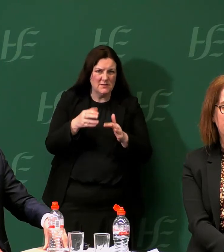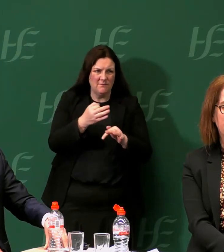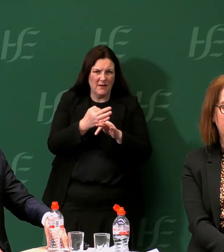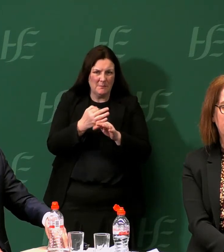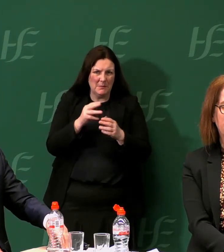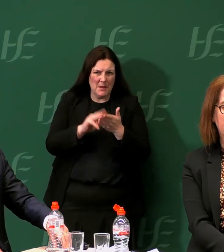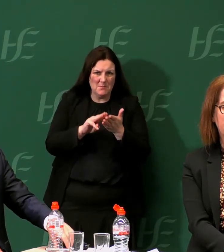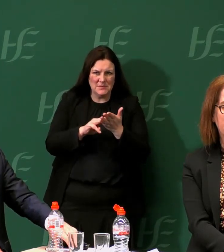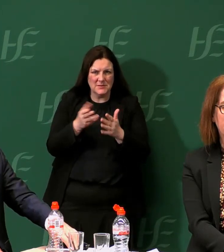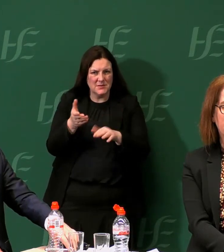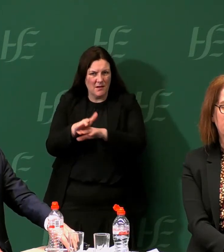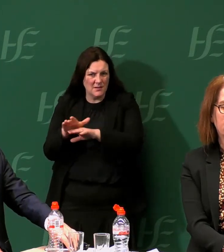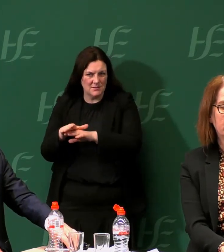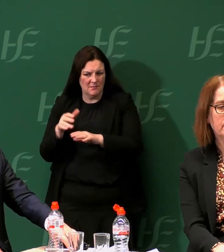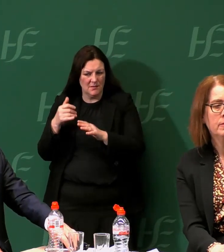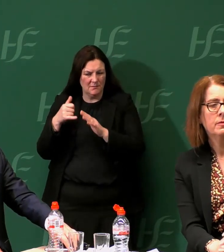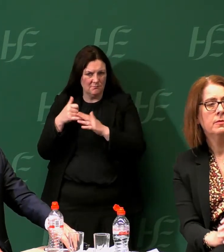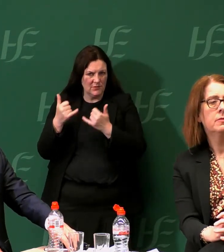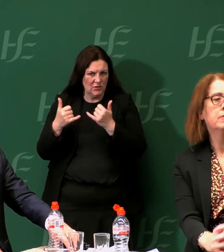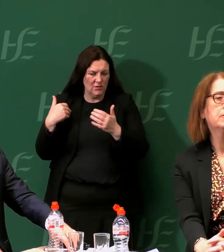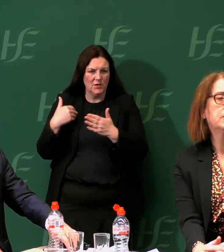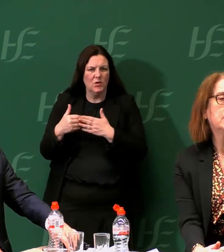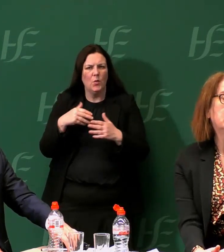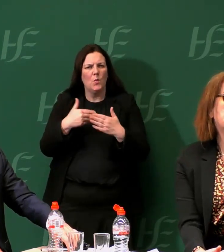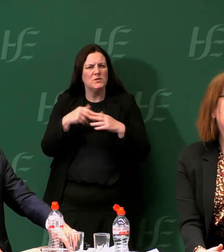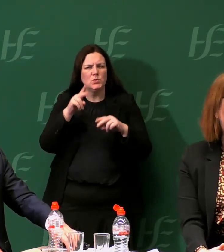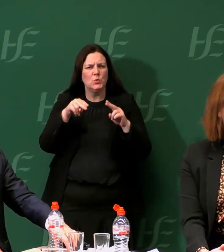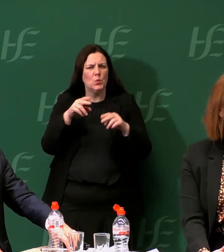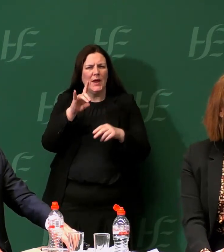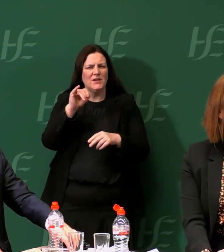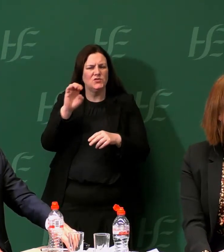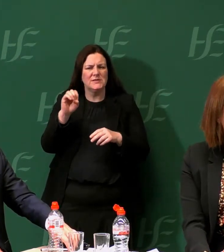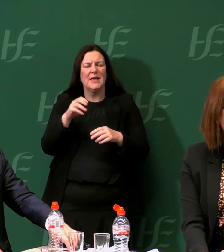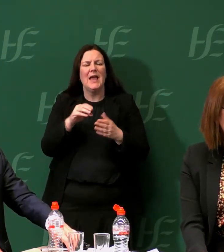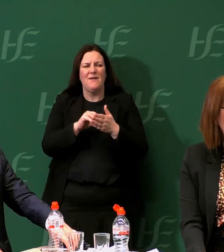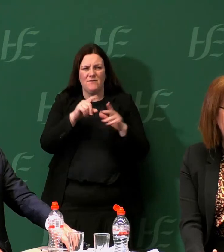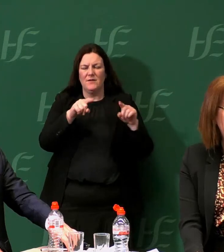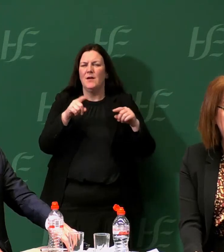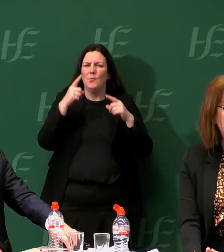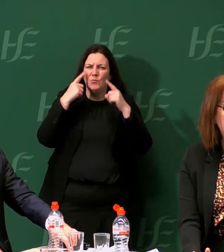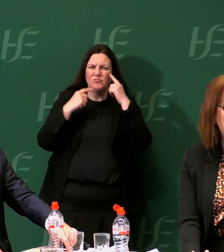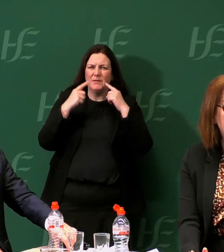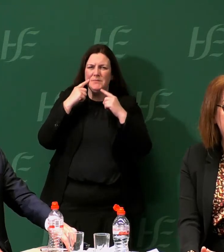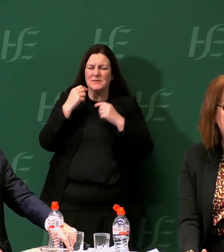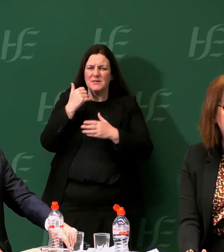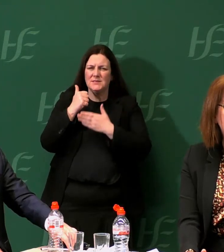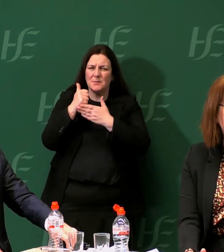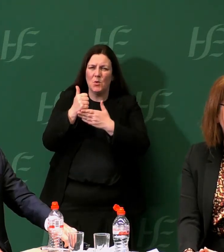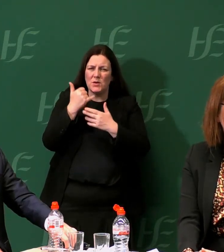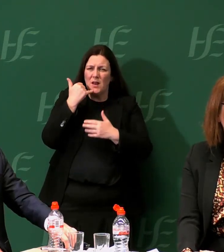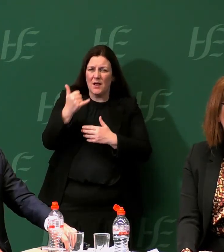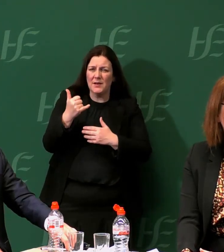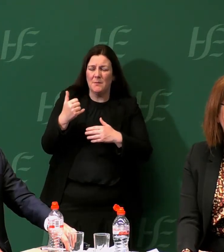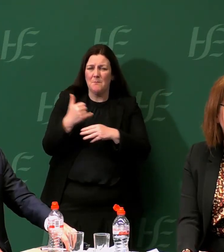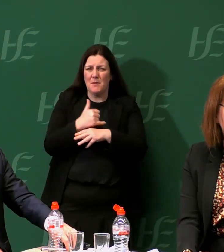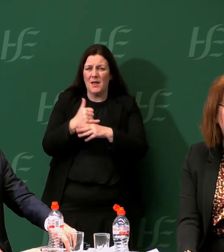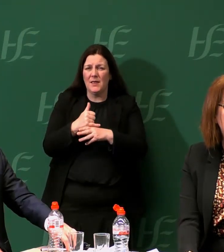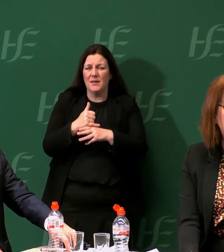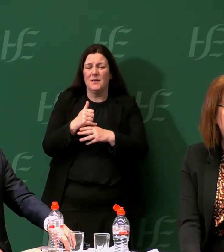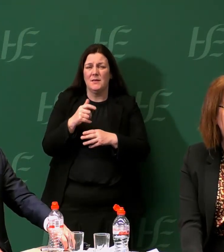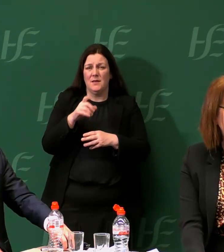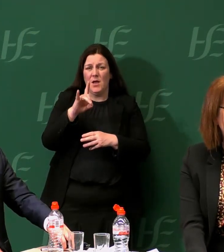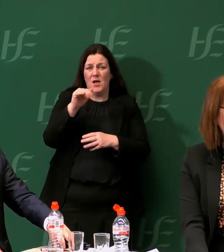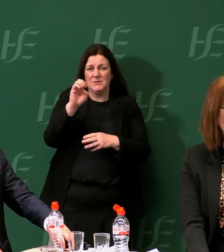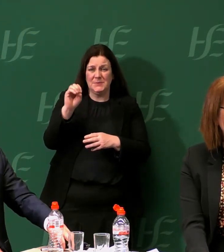for bereavement? What's new about this and what's being launched that's new? We have the bereavement support line run by the Irish Hospice Foundation that'll operate from 10 to